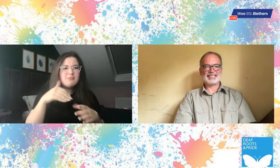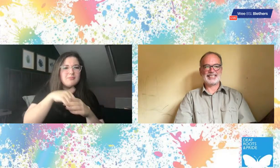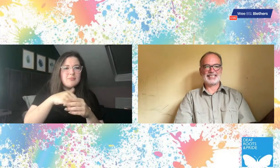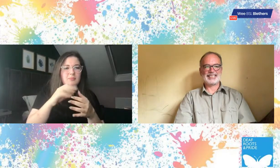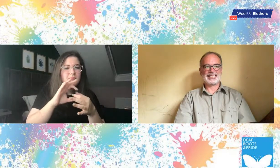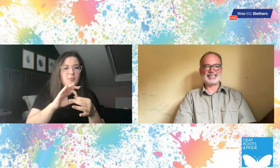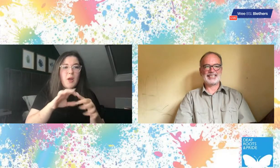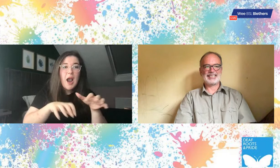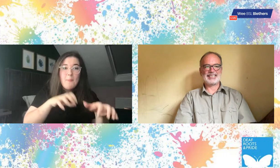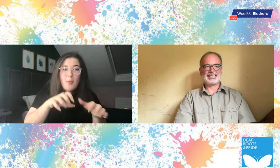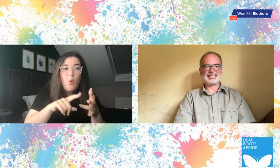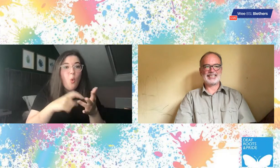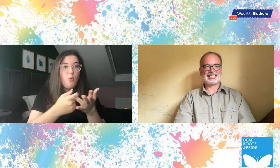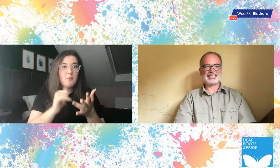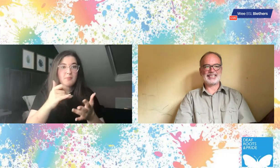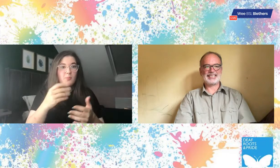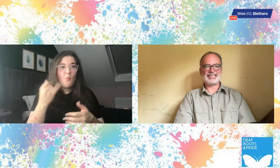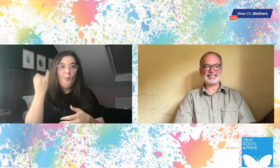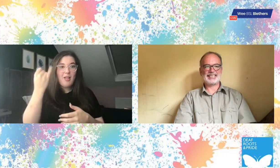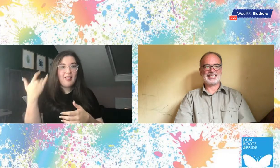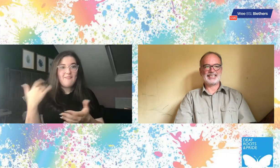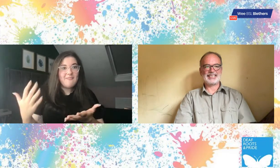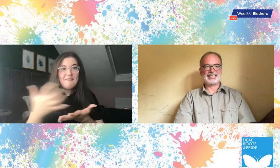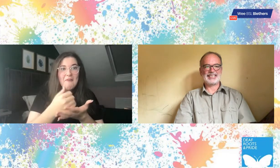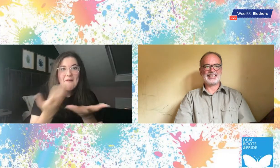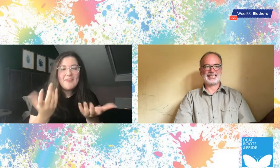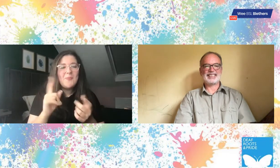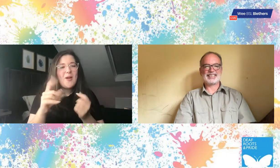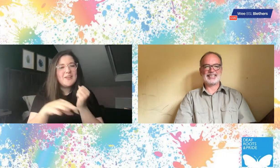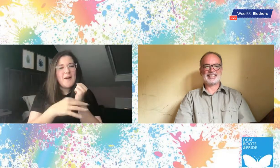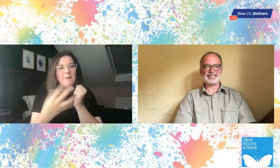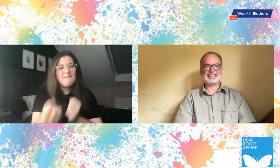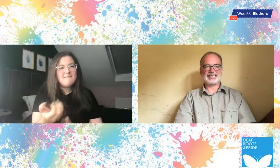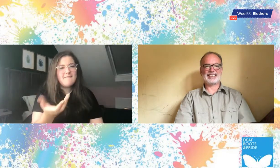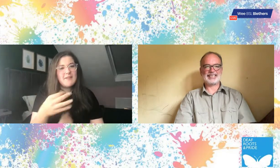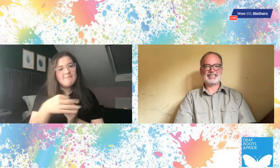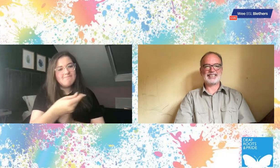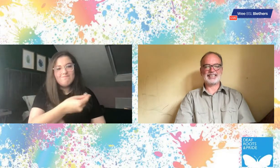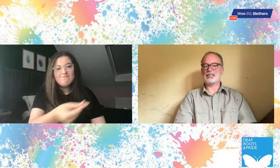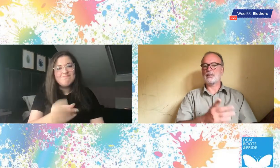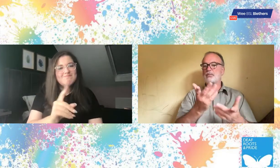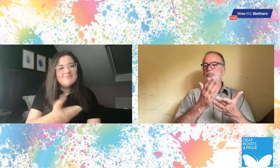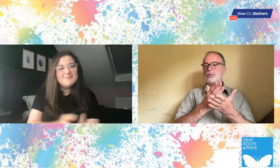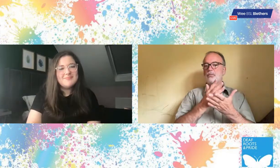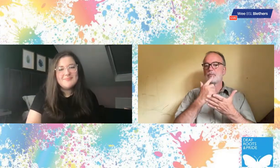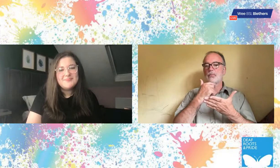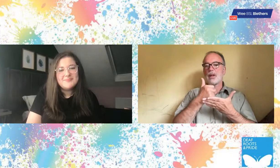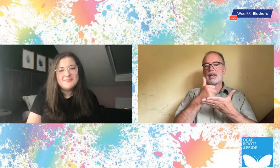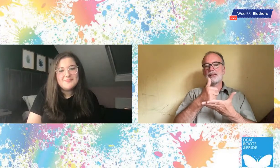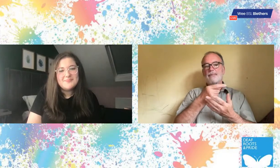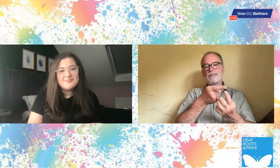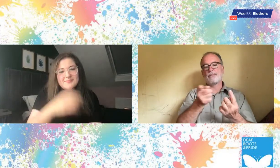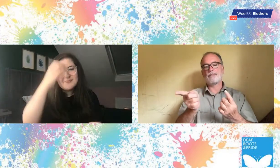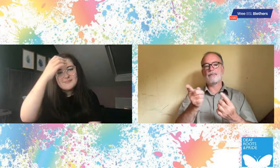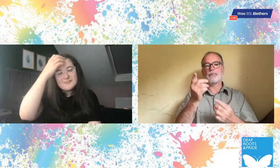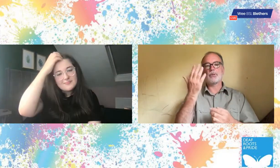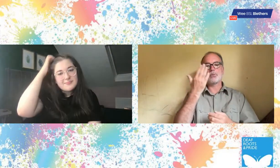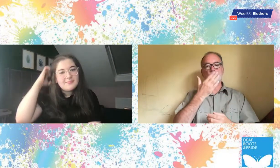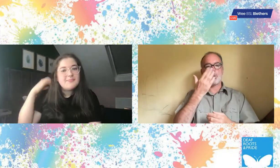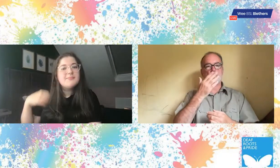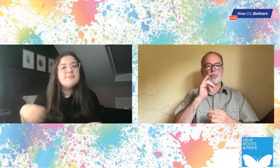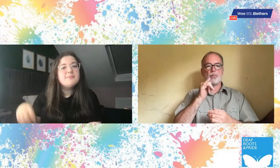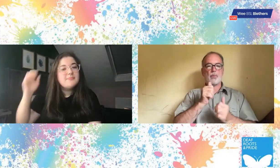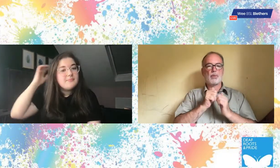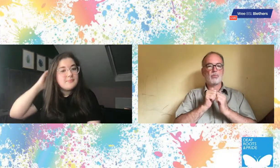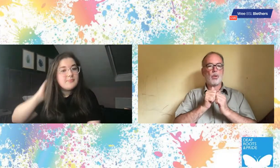But if there are any young people out there who are interested in animals, are interested in, wildlife park, have you got